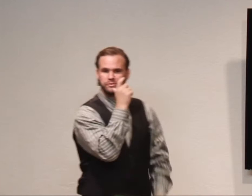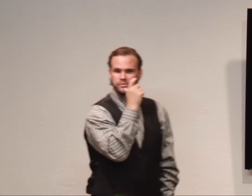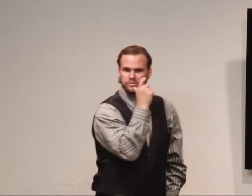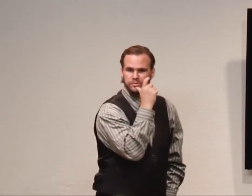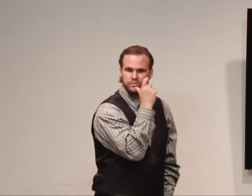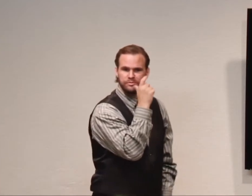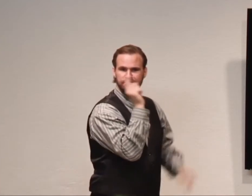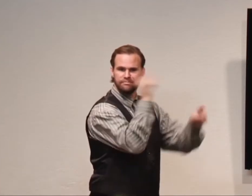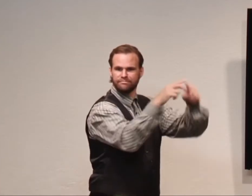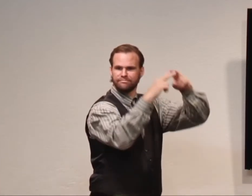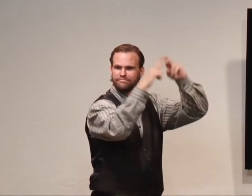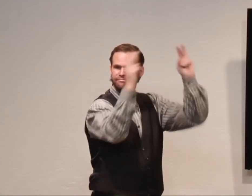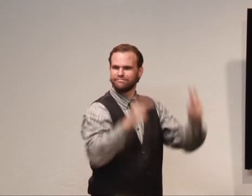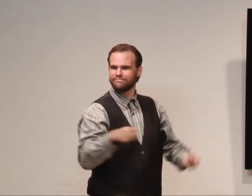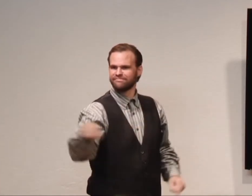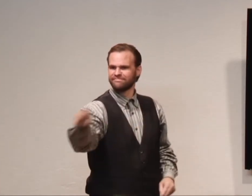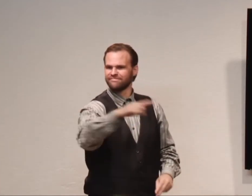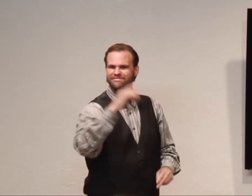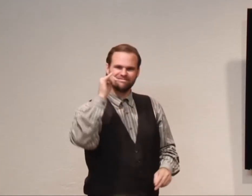bird,